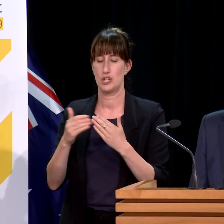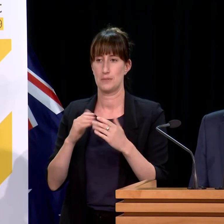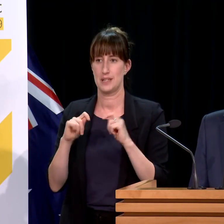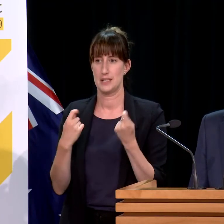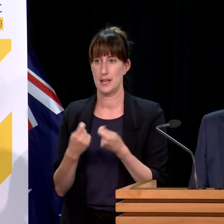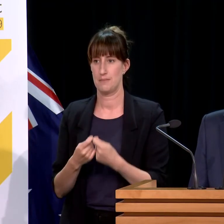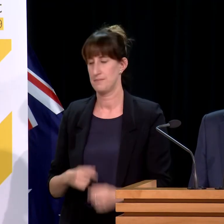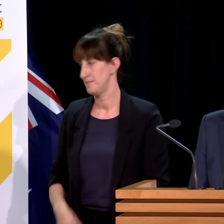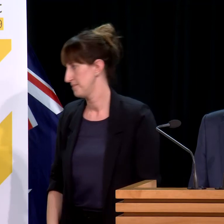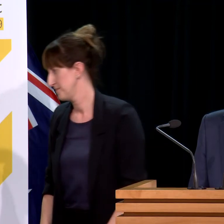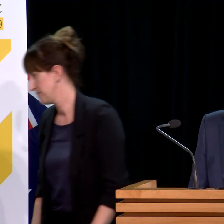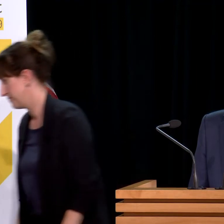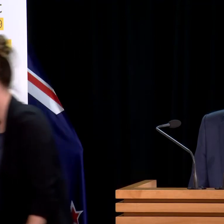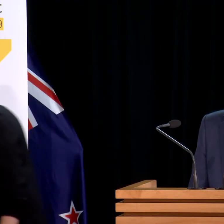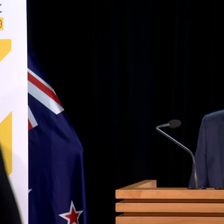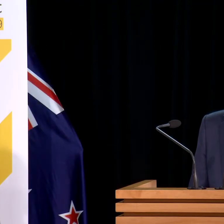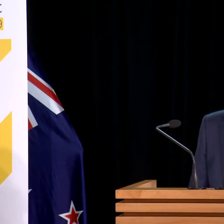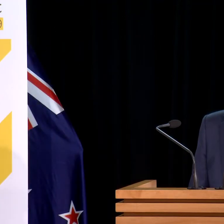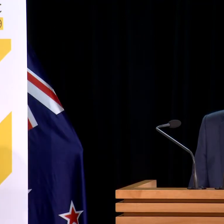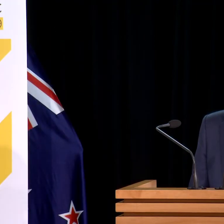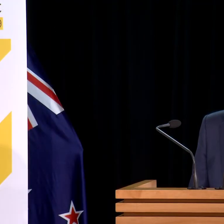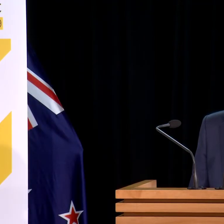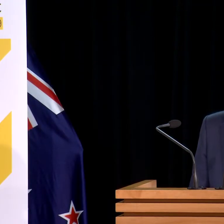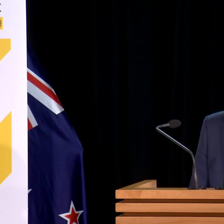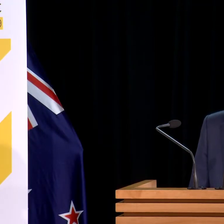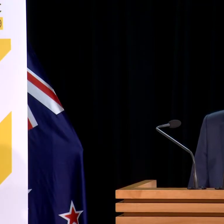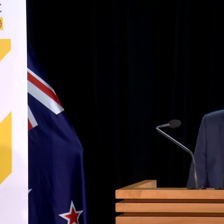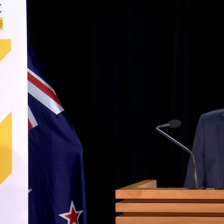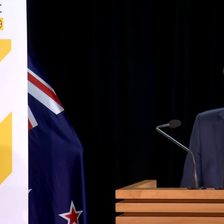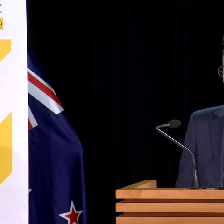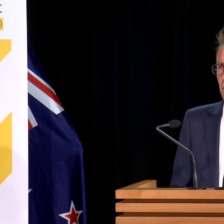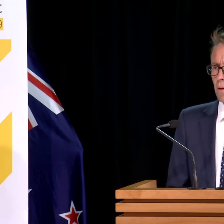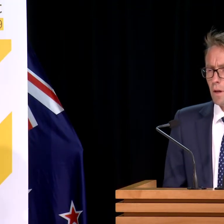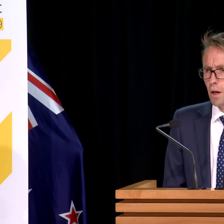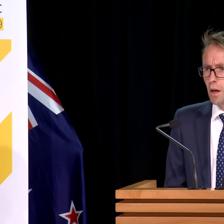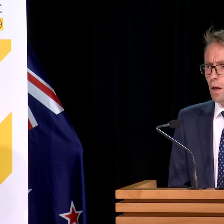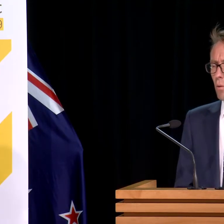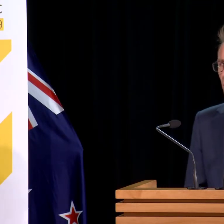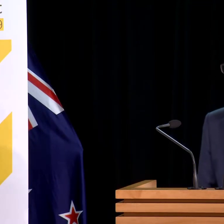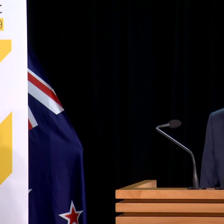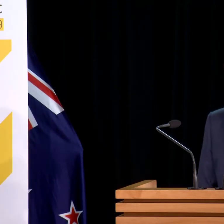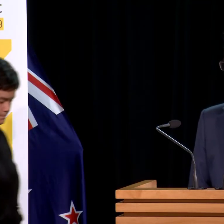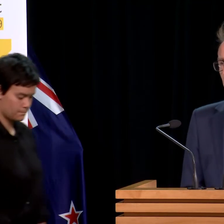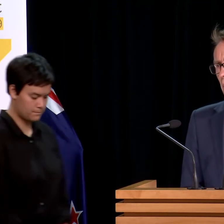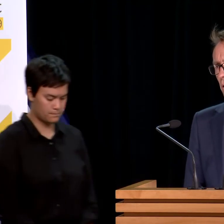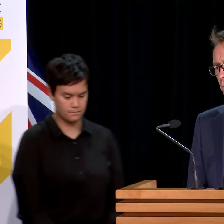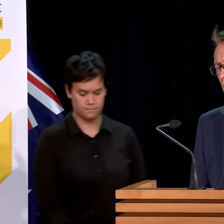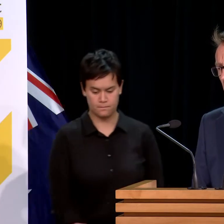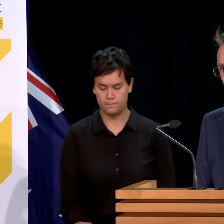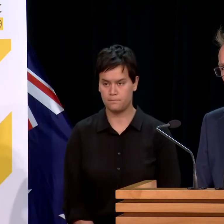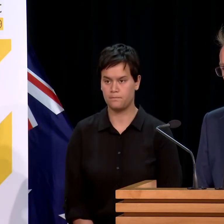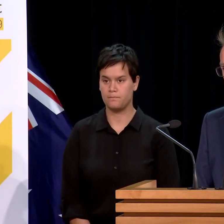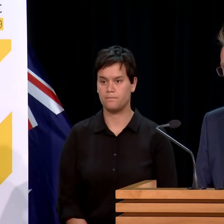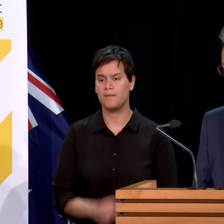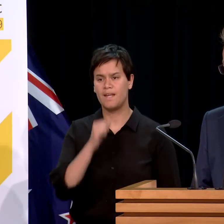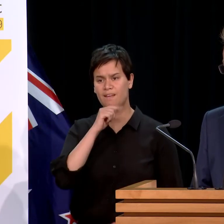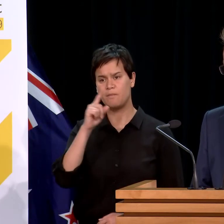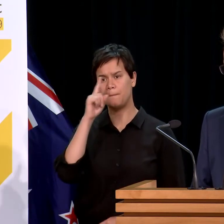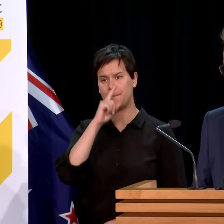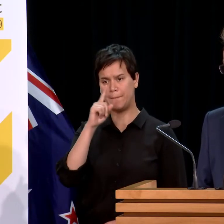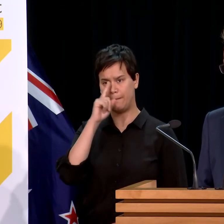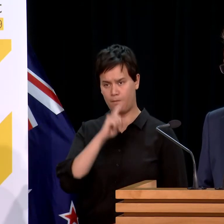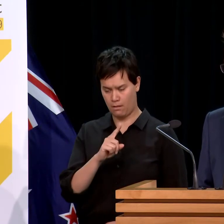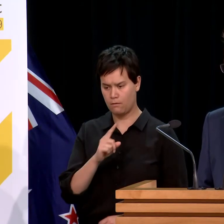sort of risks are there to people's health with drinking high levels or water with high levels of lead in it? Well, the main impact of lead